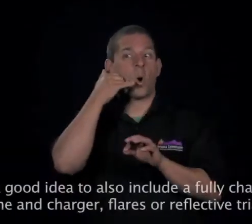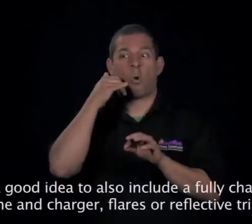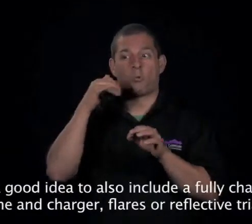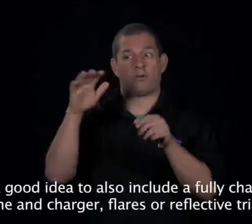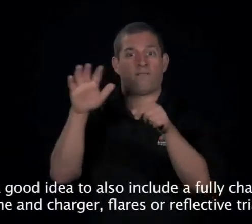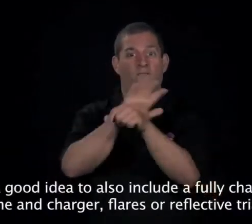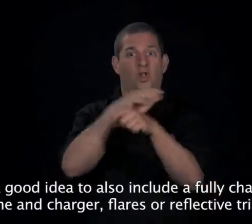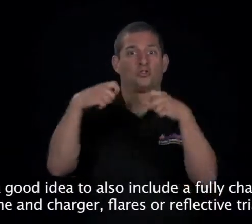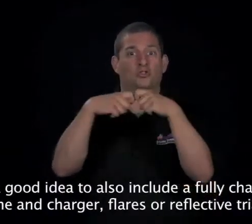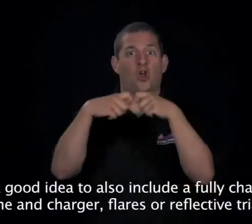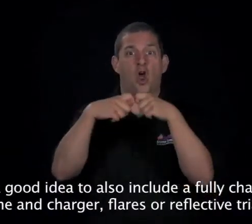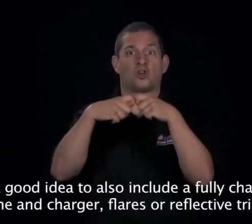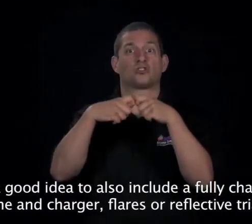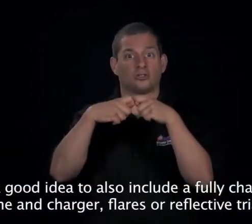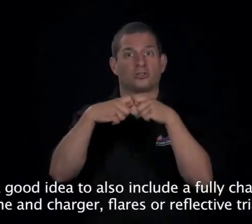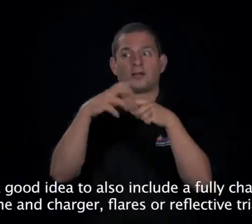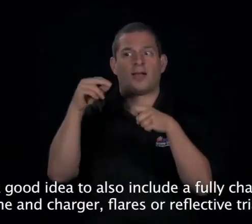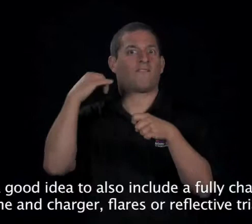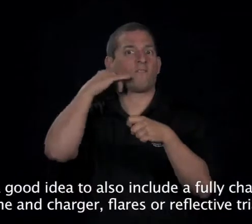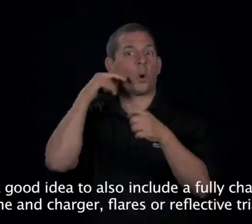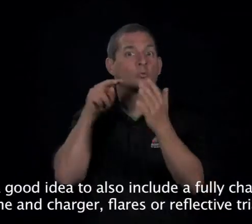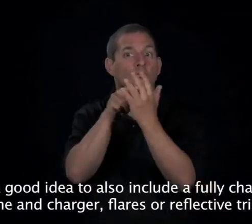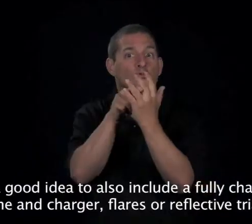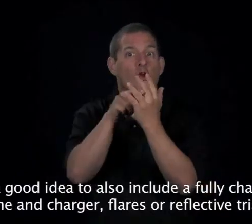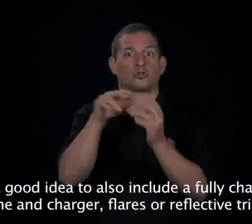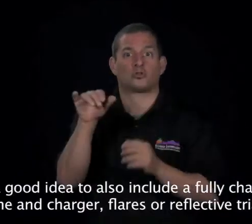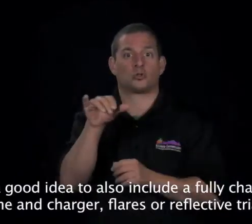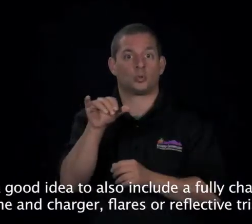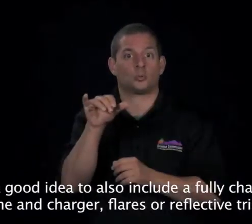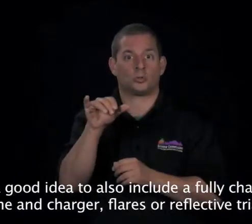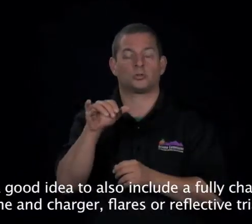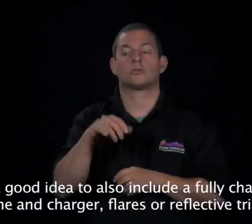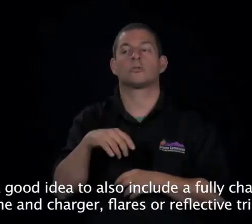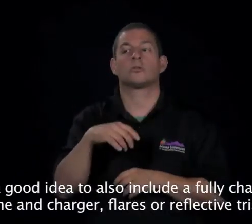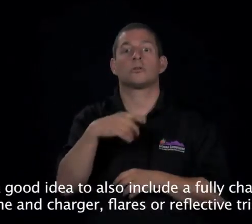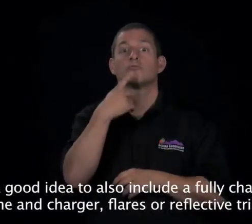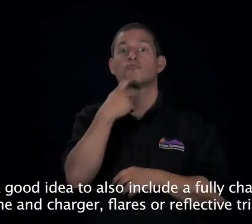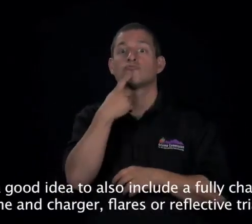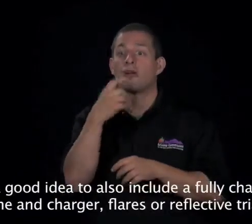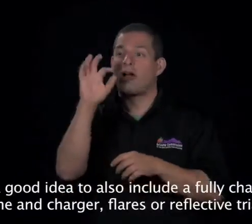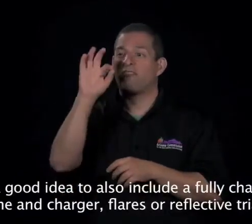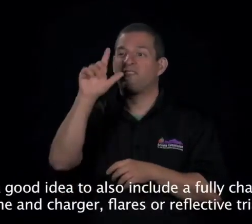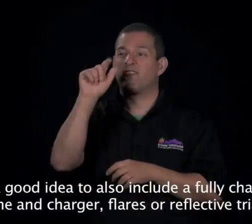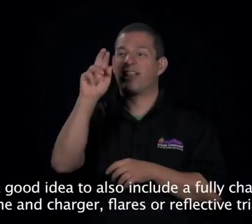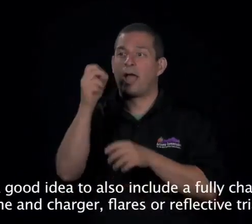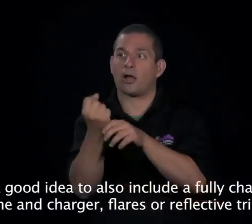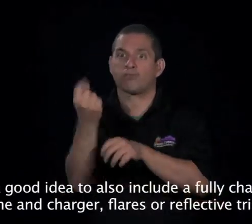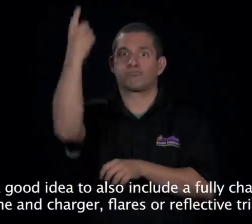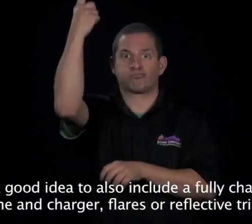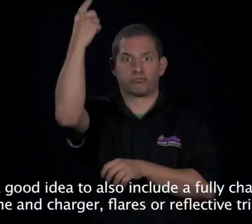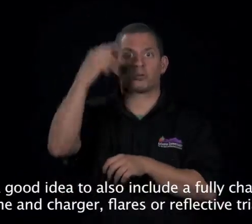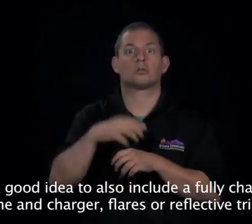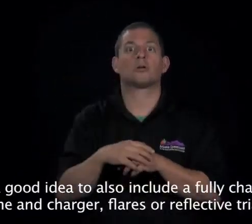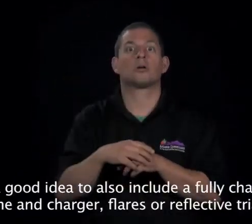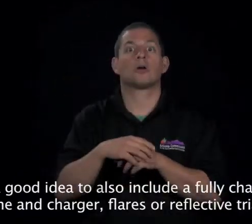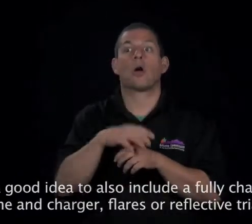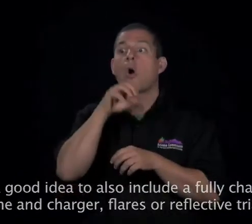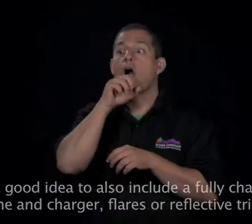good idea to also include a fully charged cell phone and phone charger, flares, or reflective